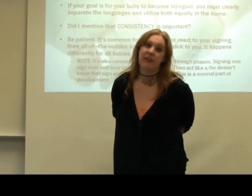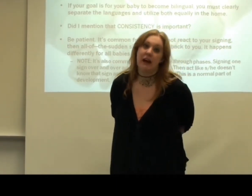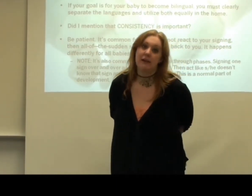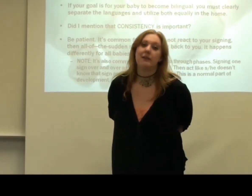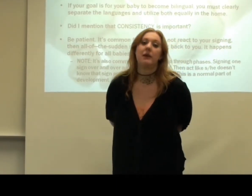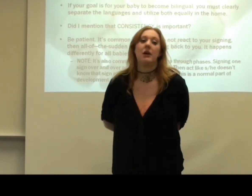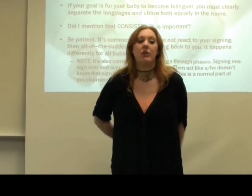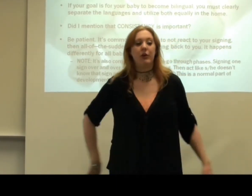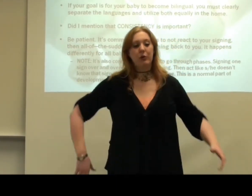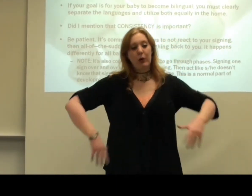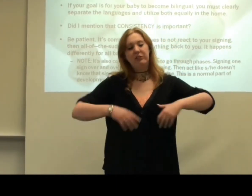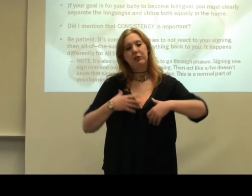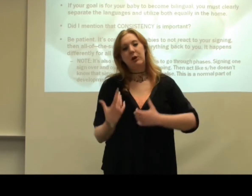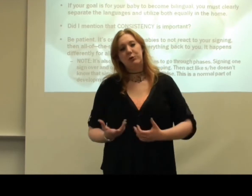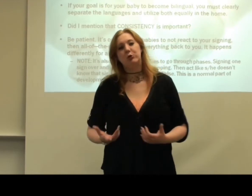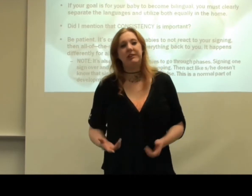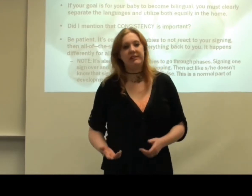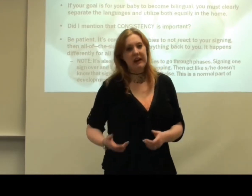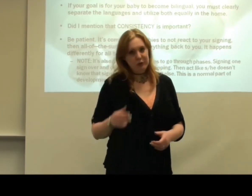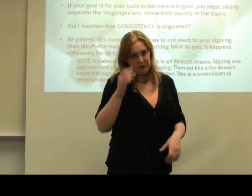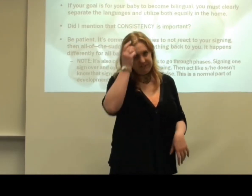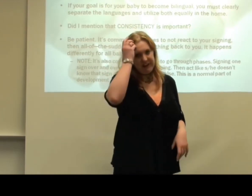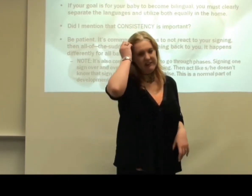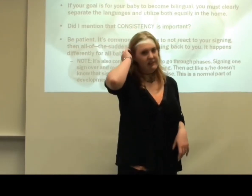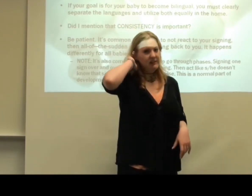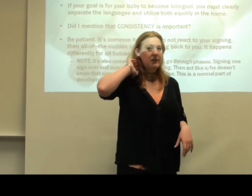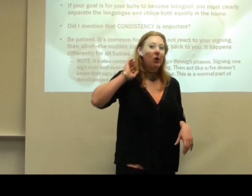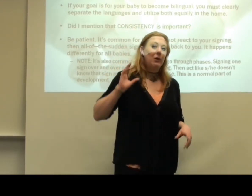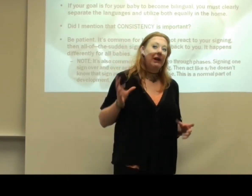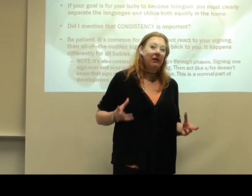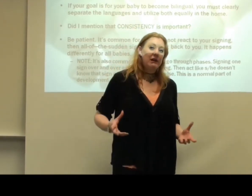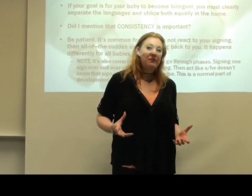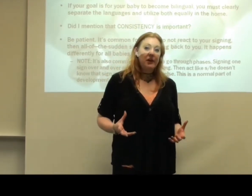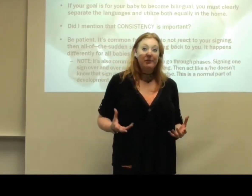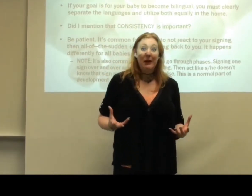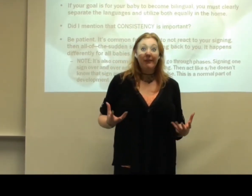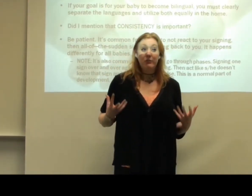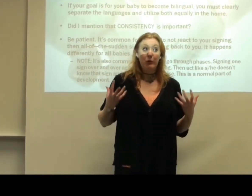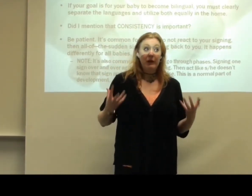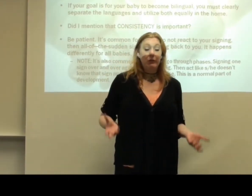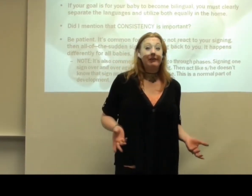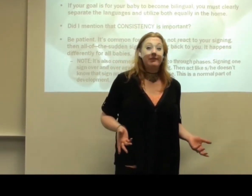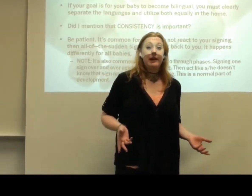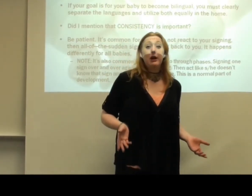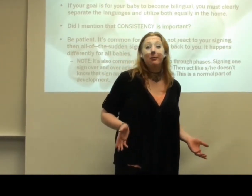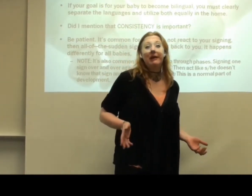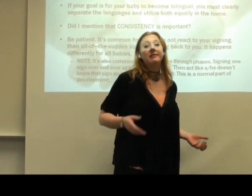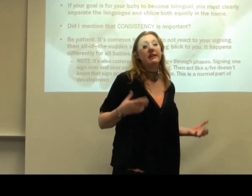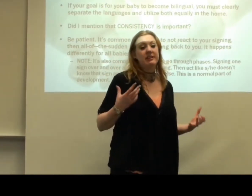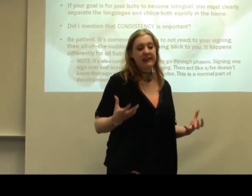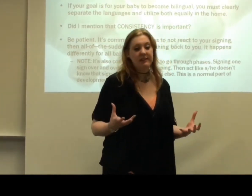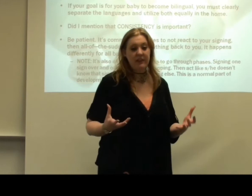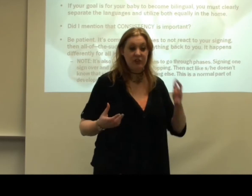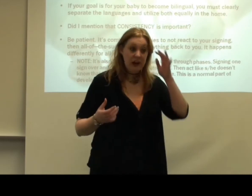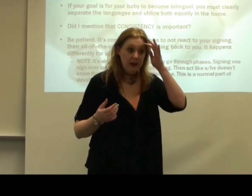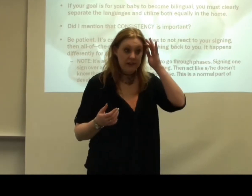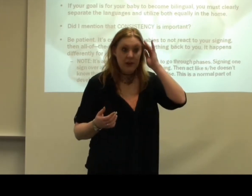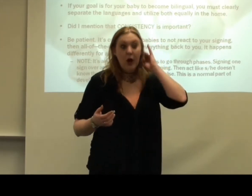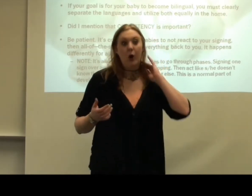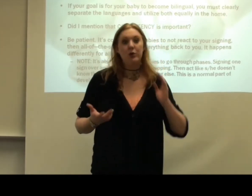sign. They're going to go through these natural phases, and a lot of times parents will get really scared because they think that the child is, oh no,